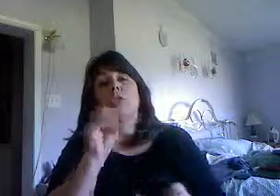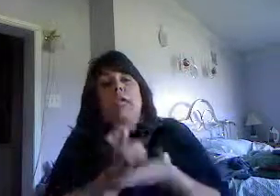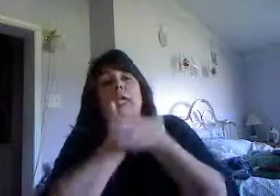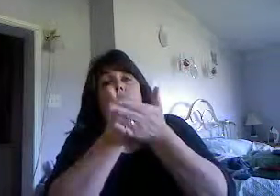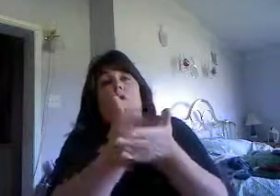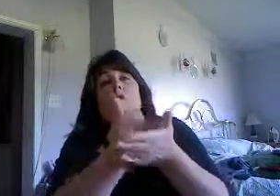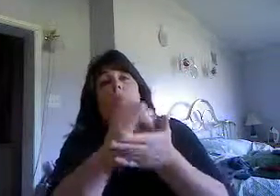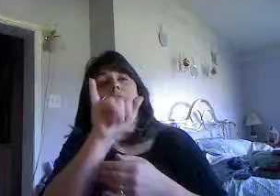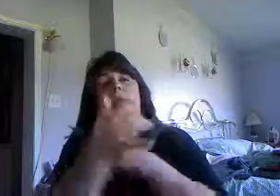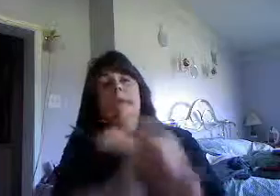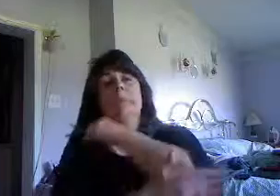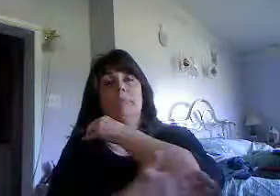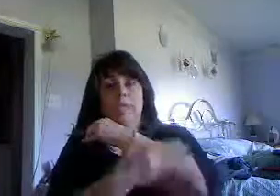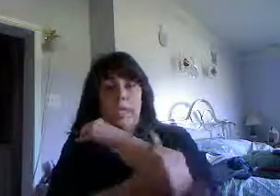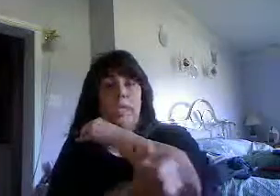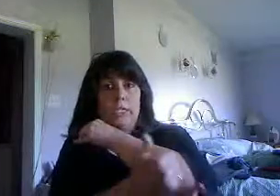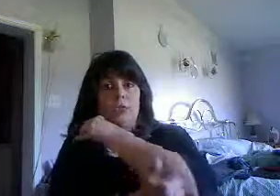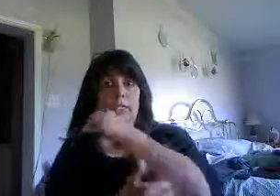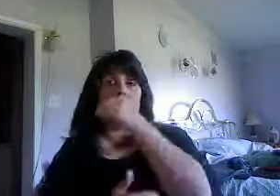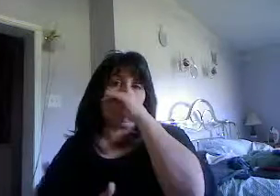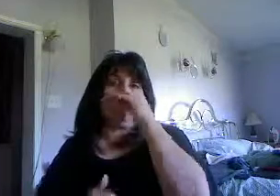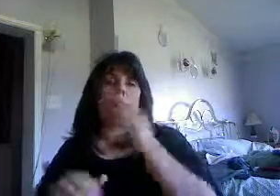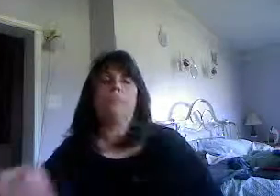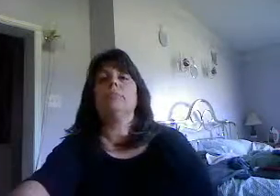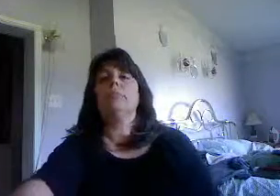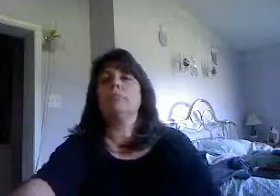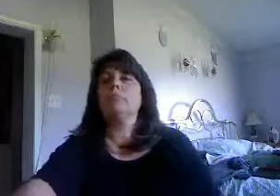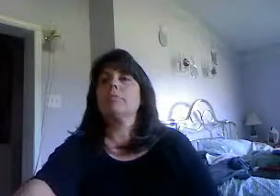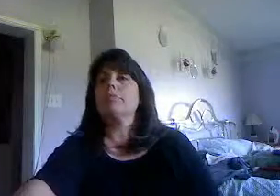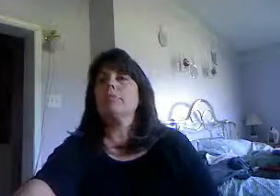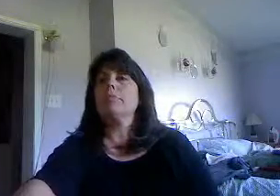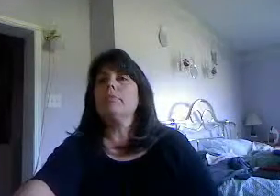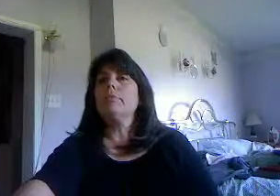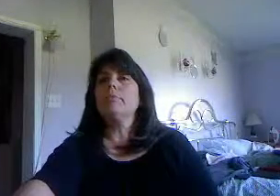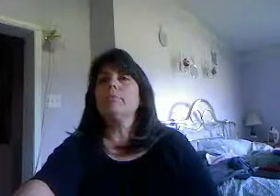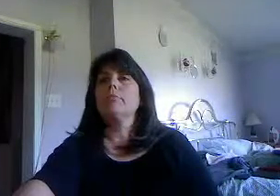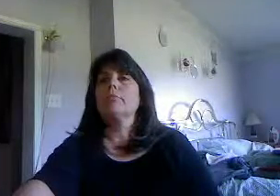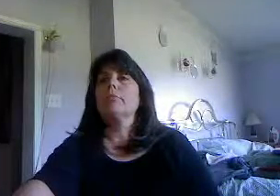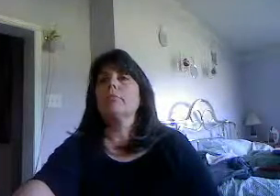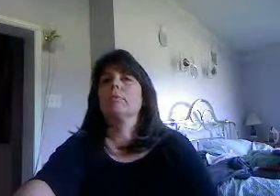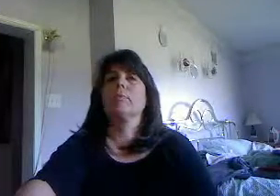Now, the growth of service firms has brought in tax-paying businesses